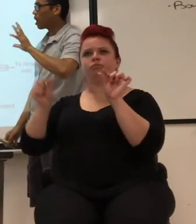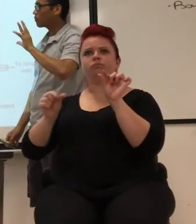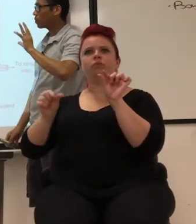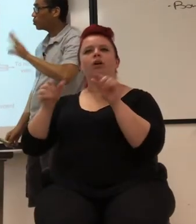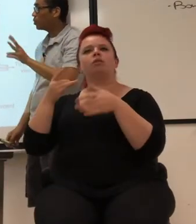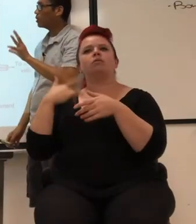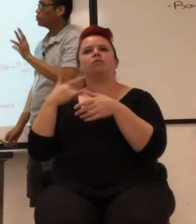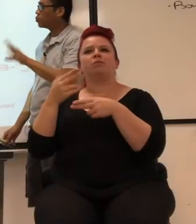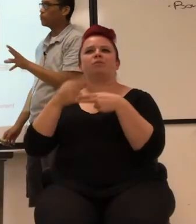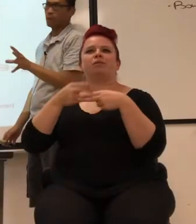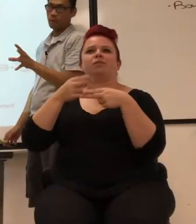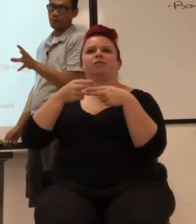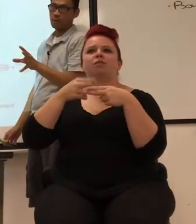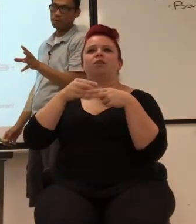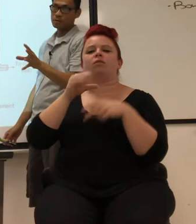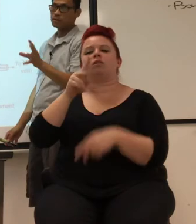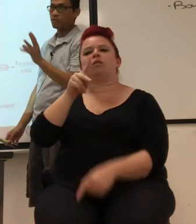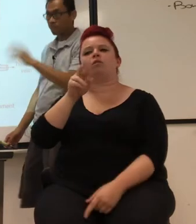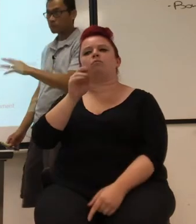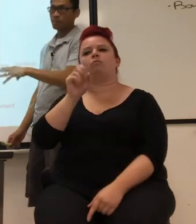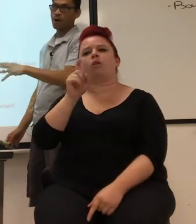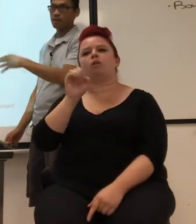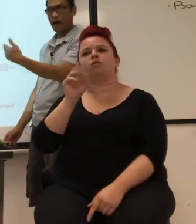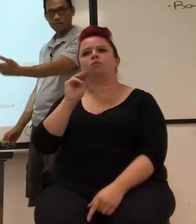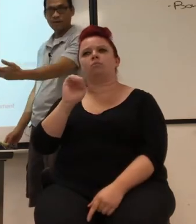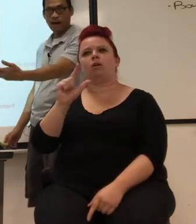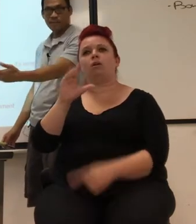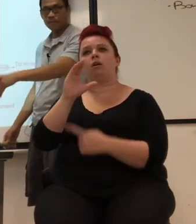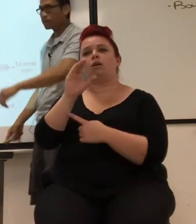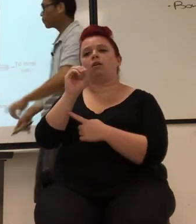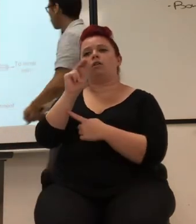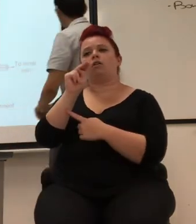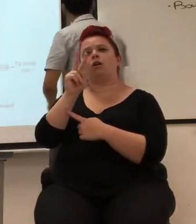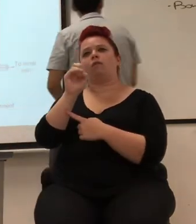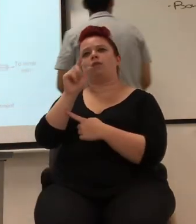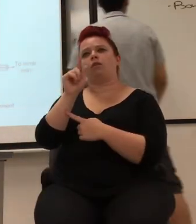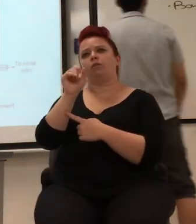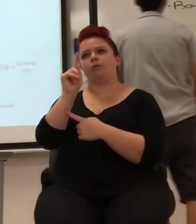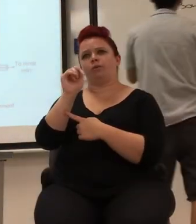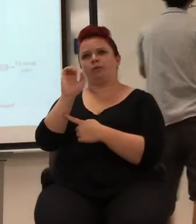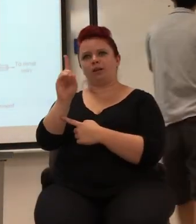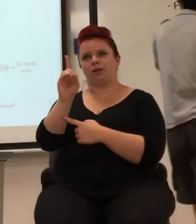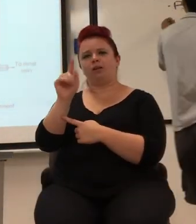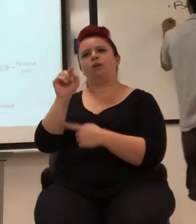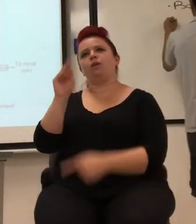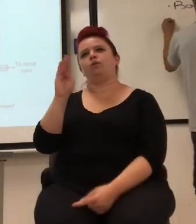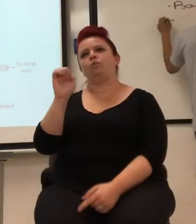proximal convoluted tubule, just the first part after the capsule.